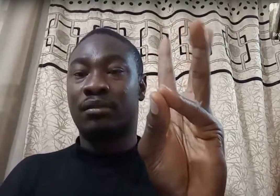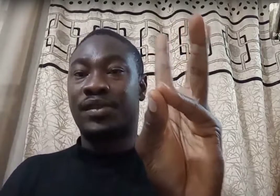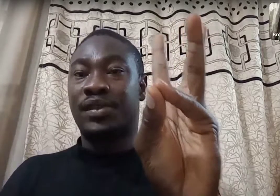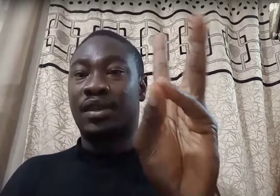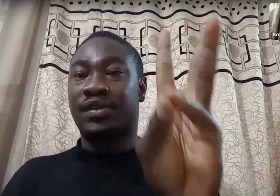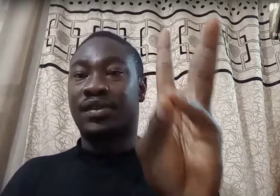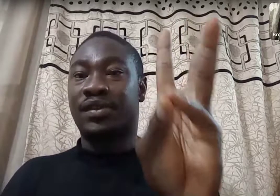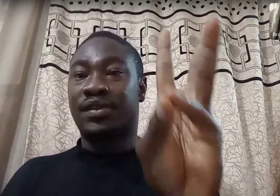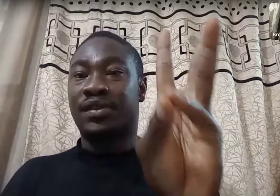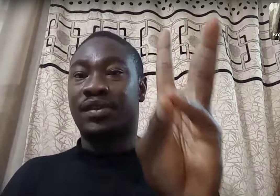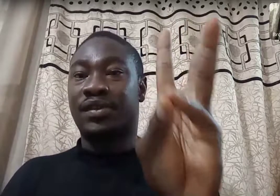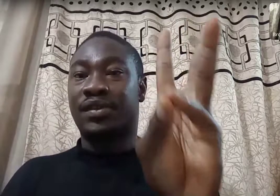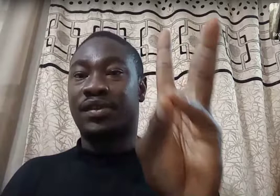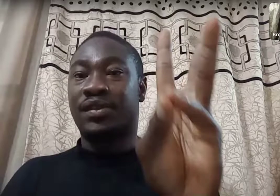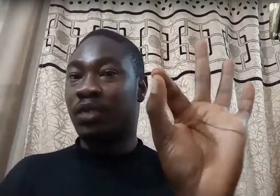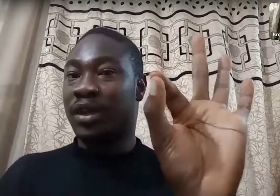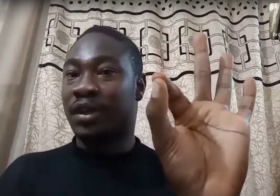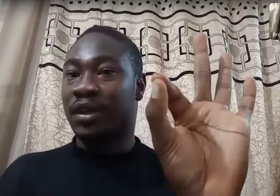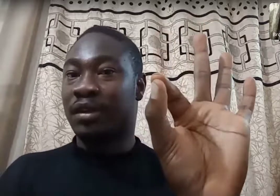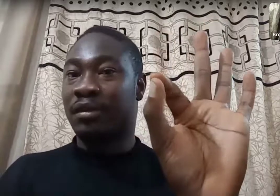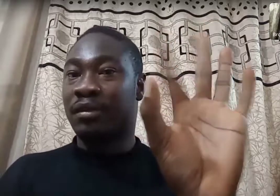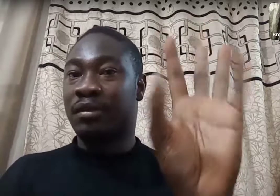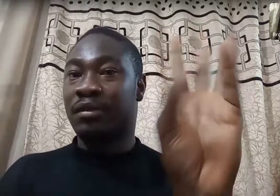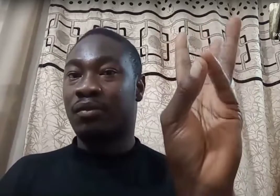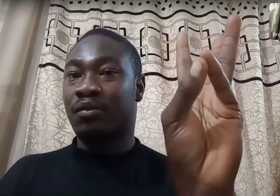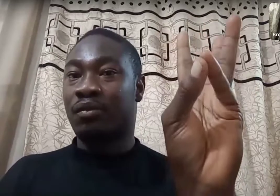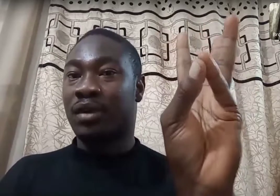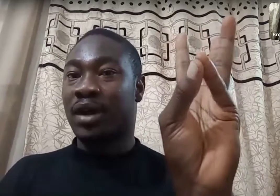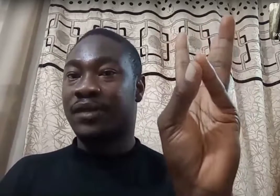6. Not with the index finger, the last finger.